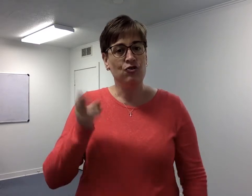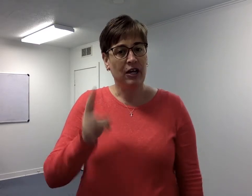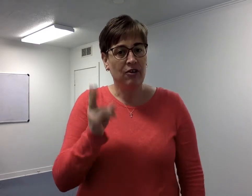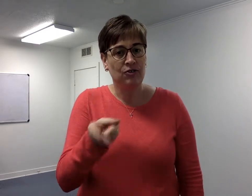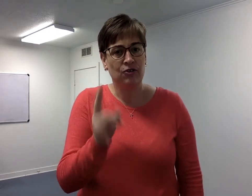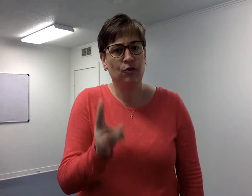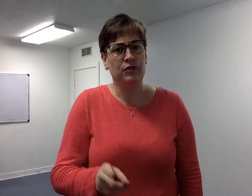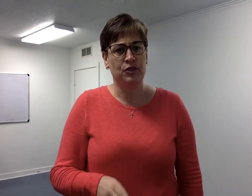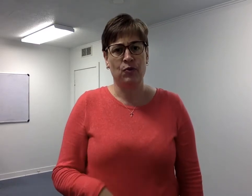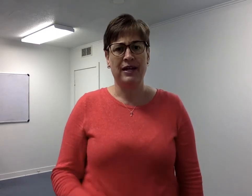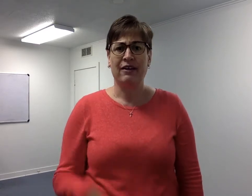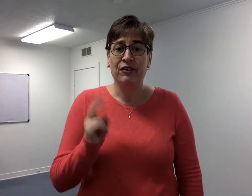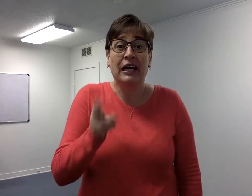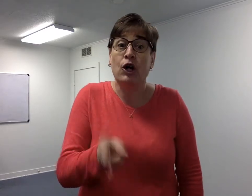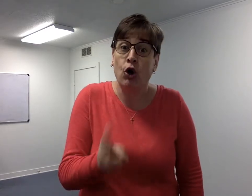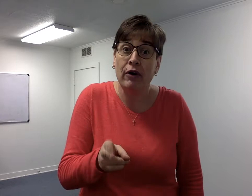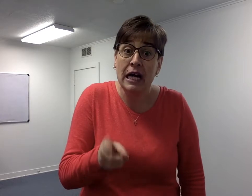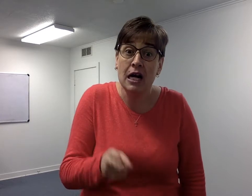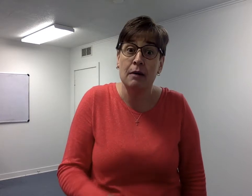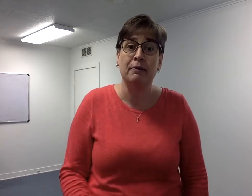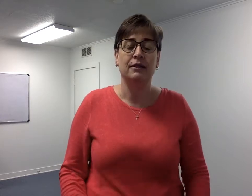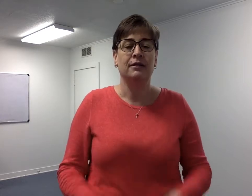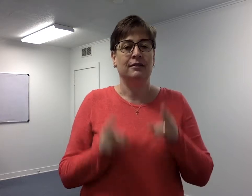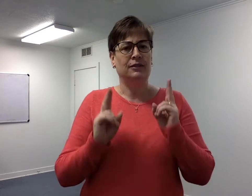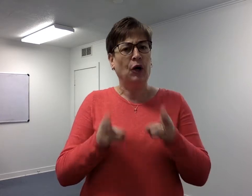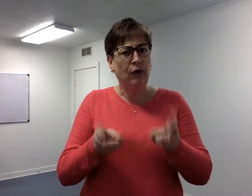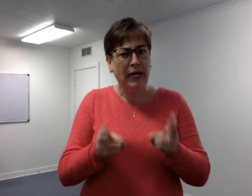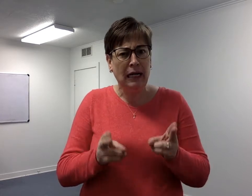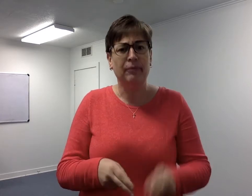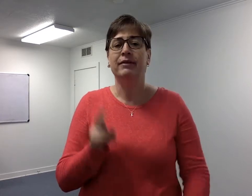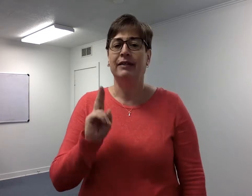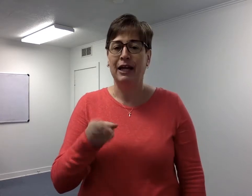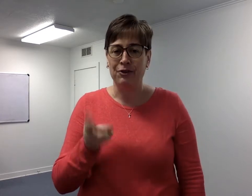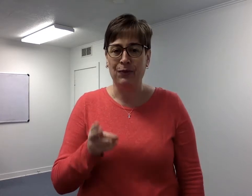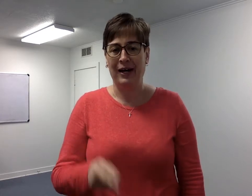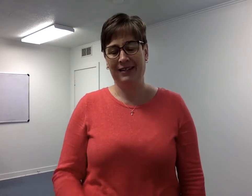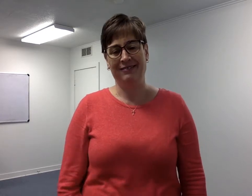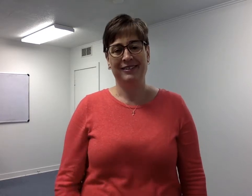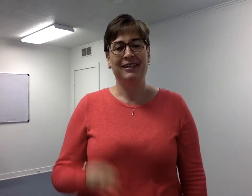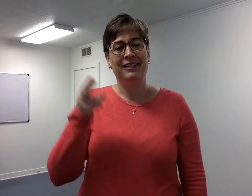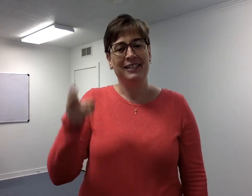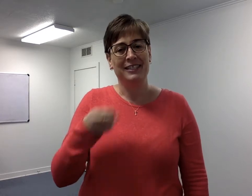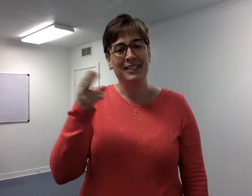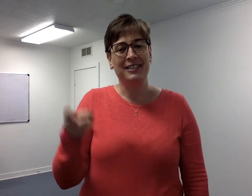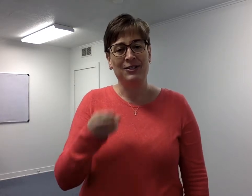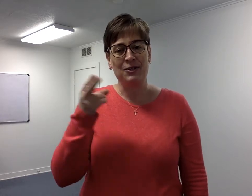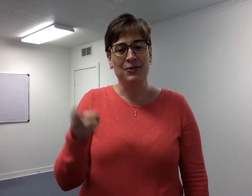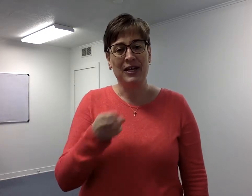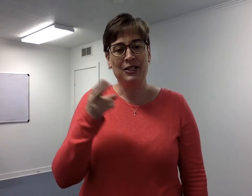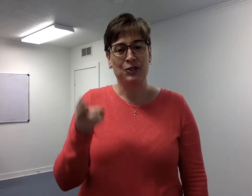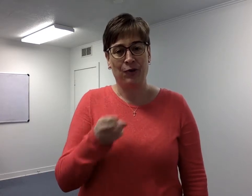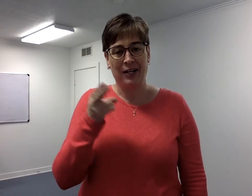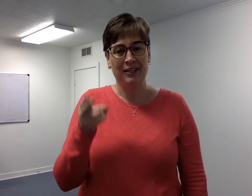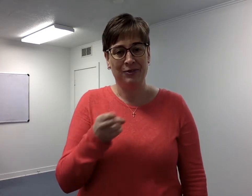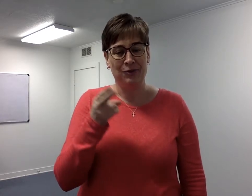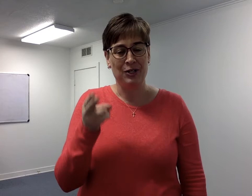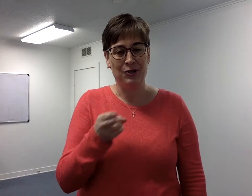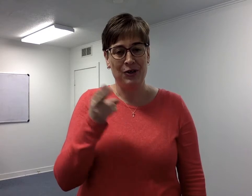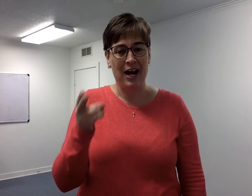can also do it with just one hand. You're like, hurry up, either way. Because this is also history when you do your H